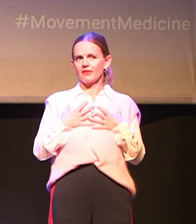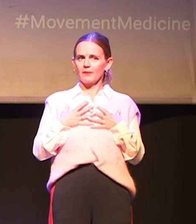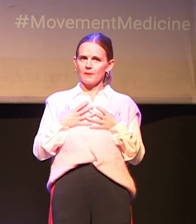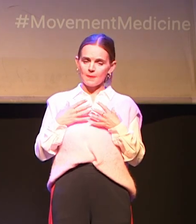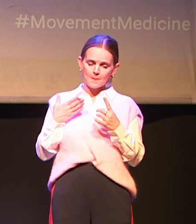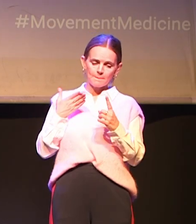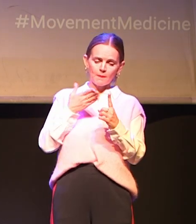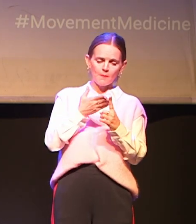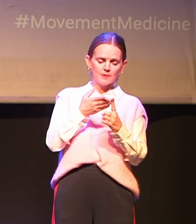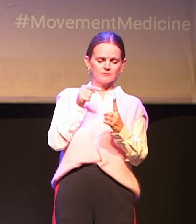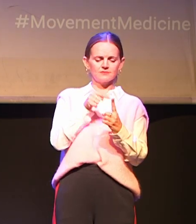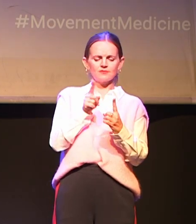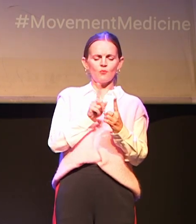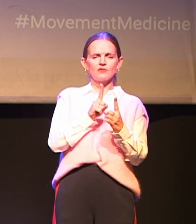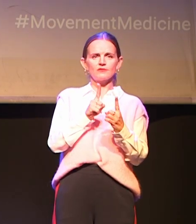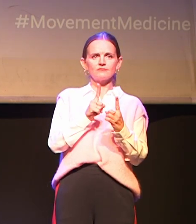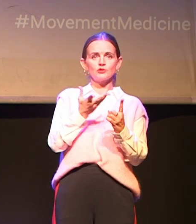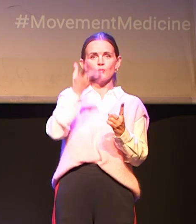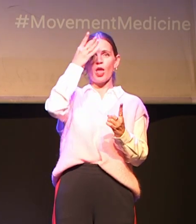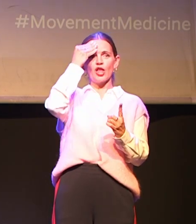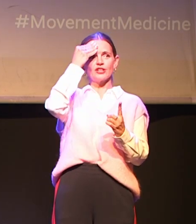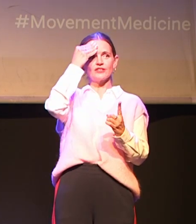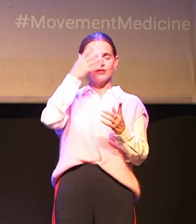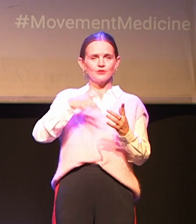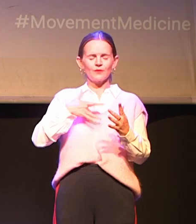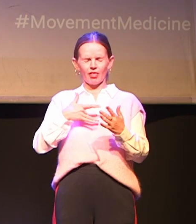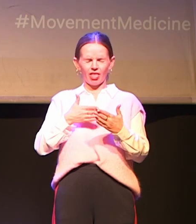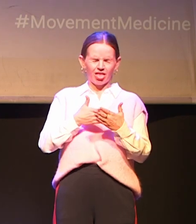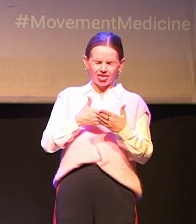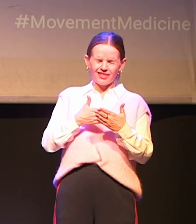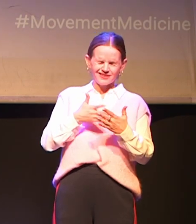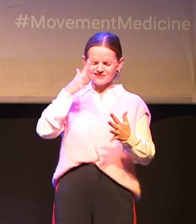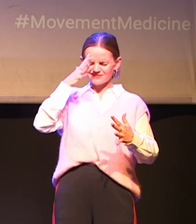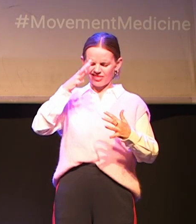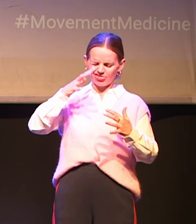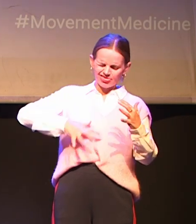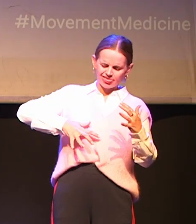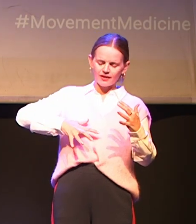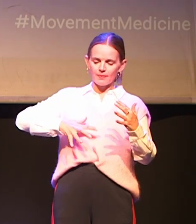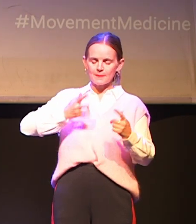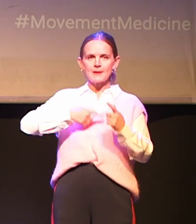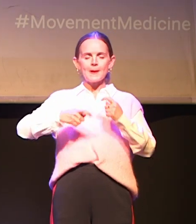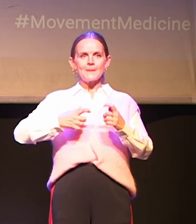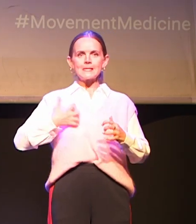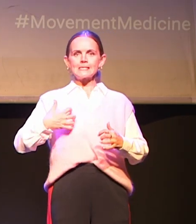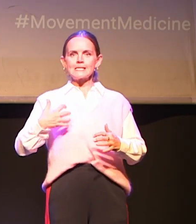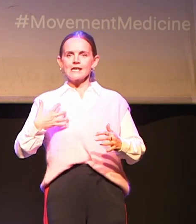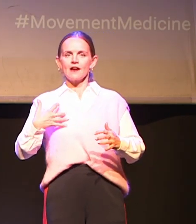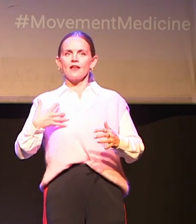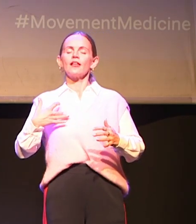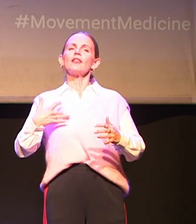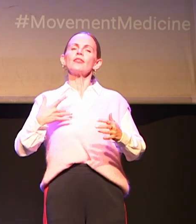learn. The purpose is to get stuck and unstuck. You know, purpose is to get agitated and have the resource